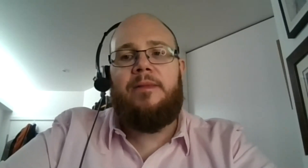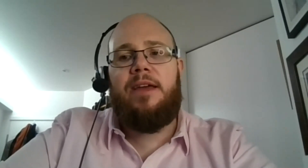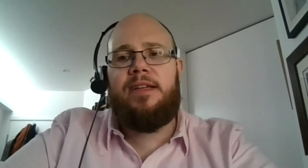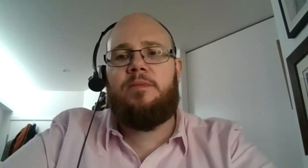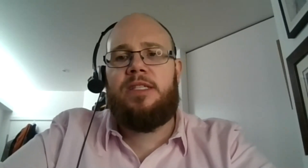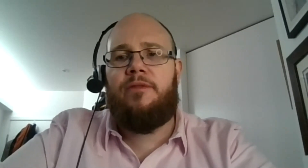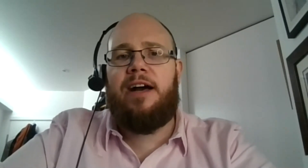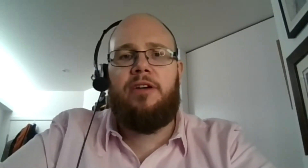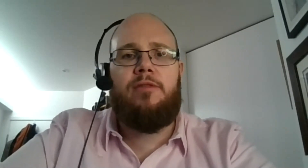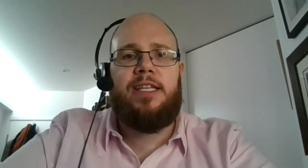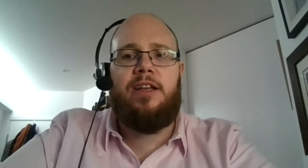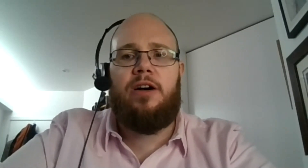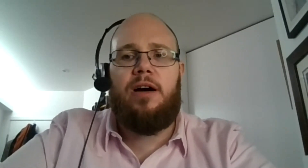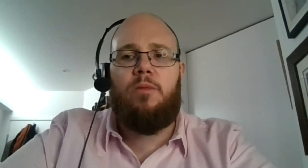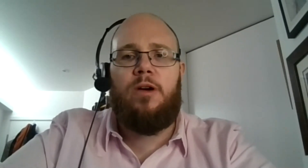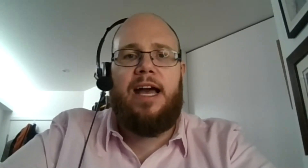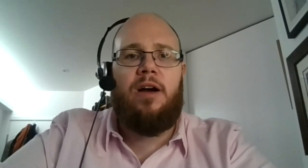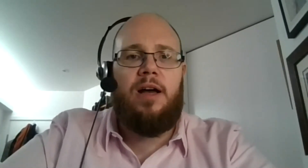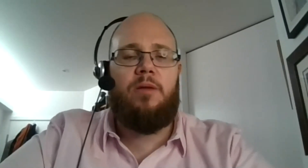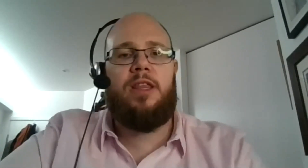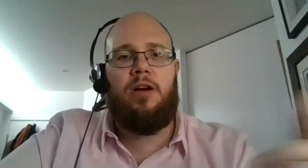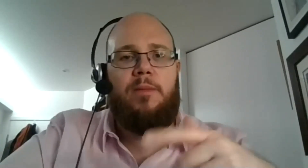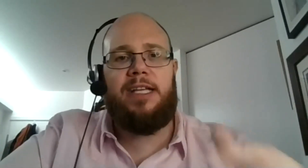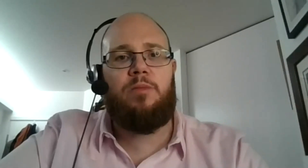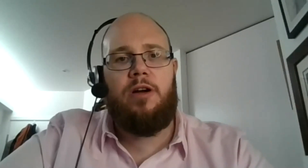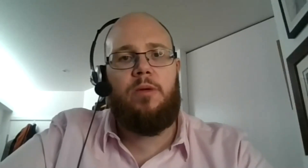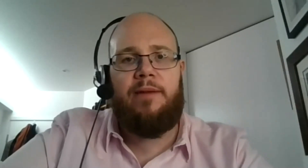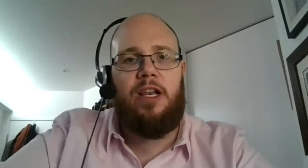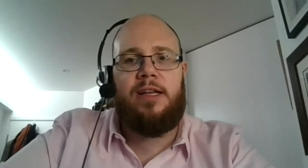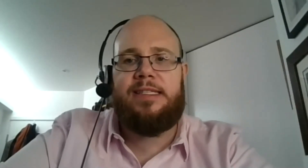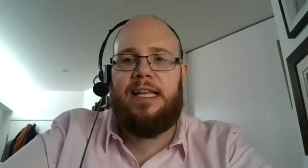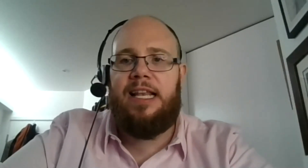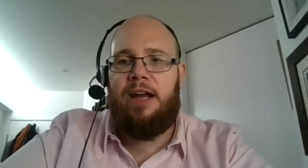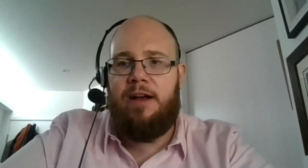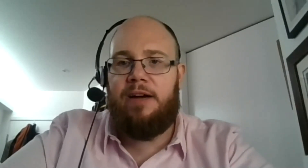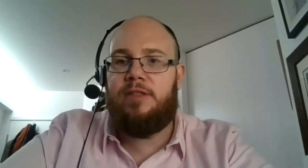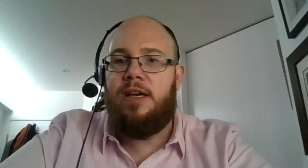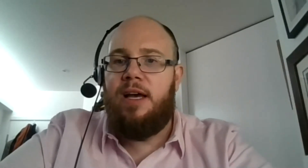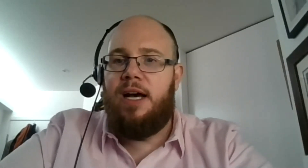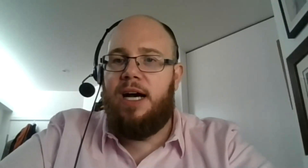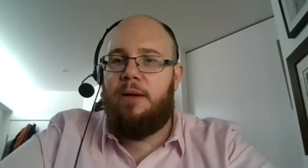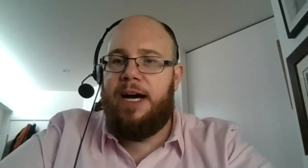There is some stuff out there already, and I will get with Holly May tomorrow, we'll have a look and send the link round about